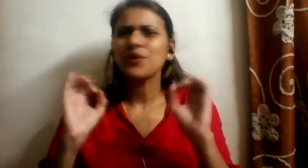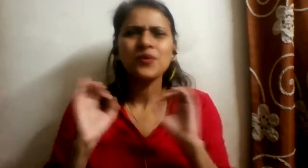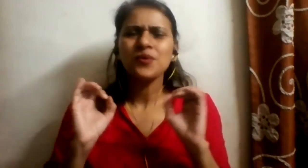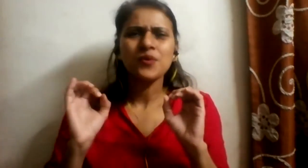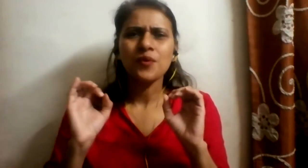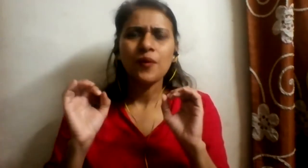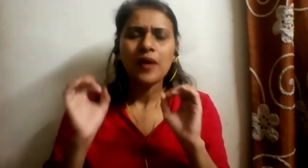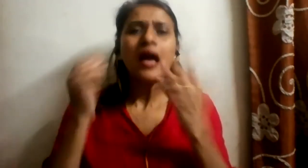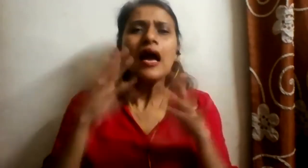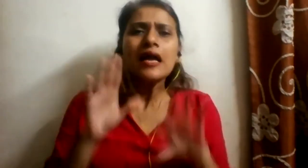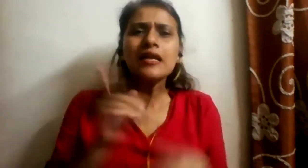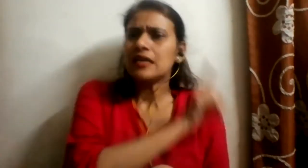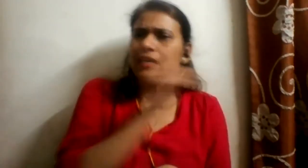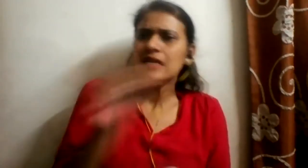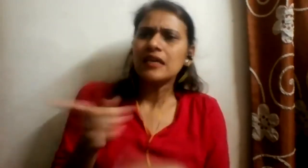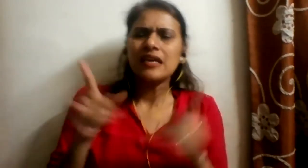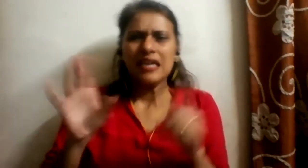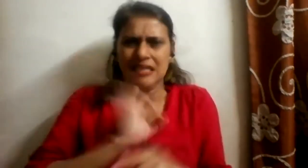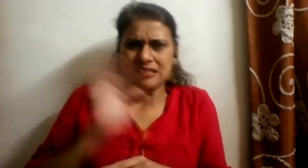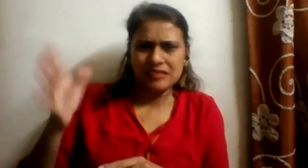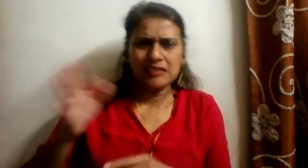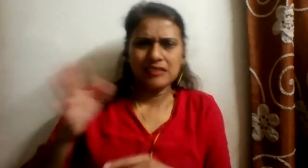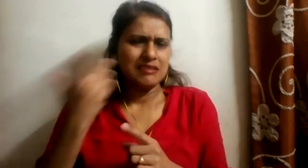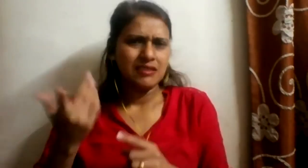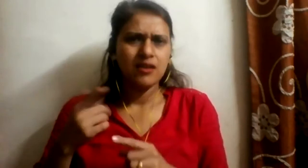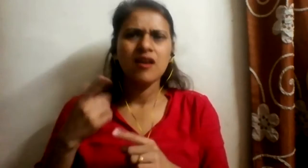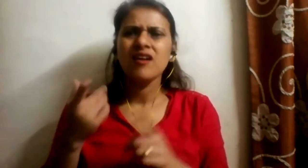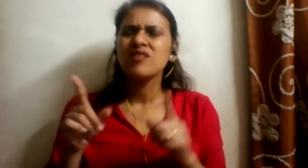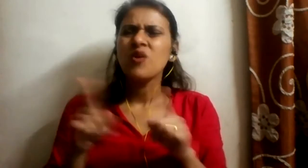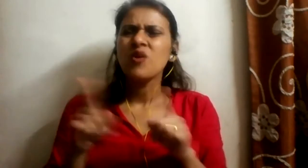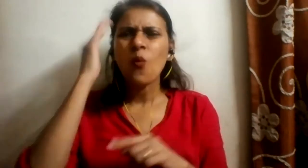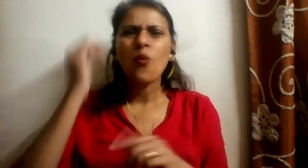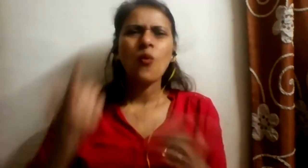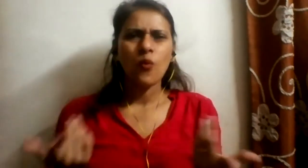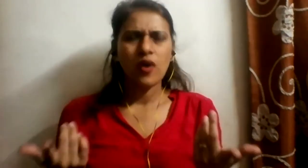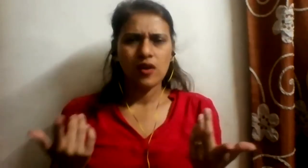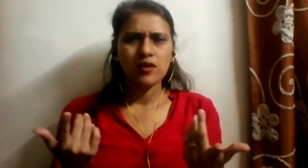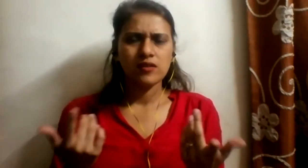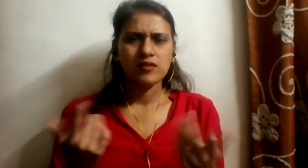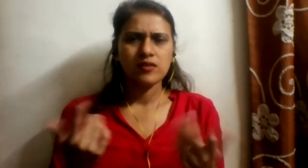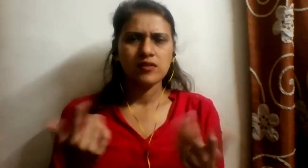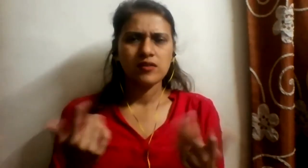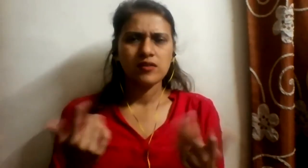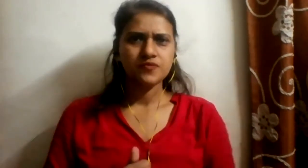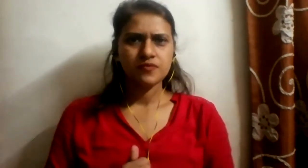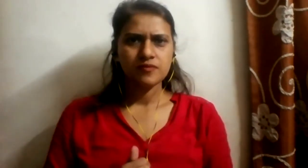will hit you or do anything harmful to you. So that's True. also a means very serious problem that I